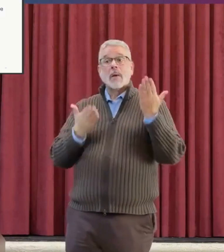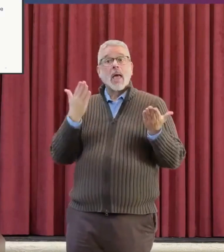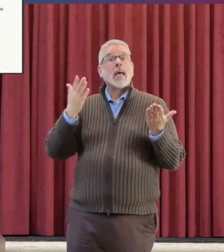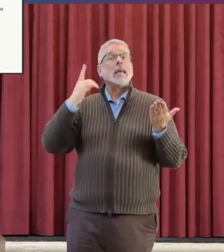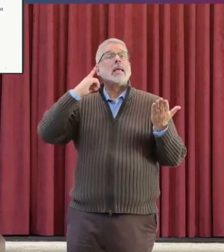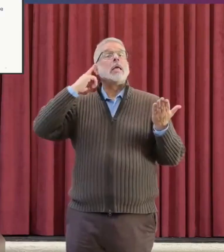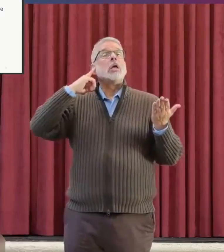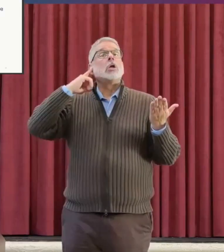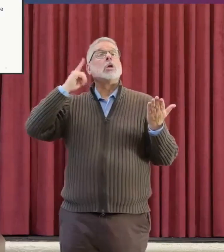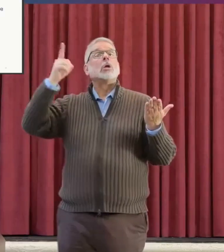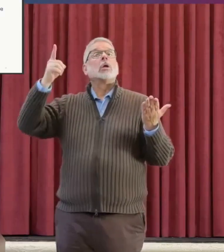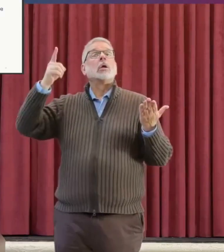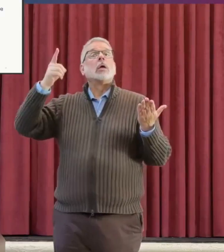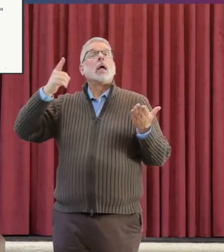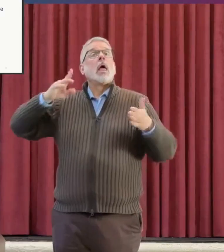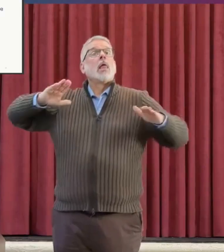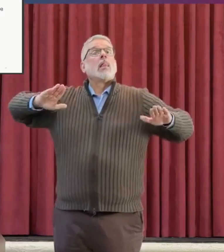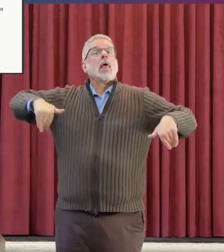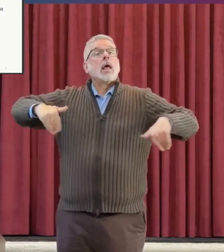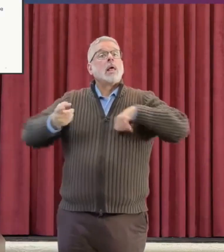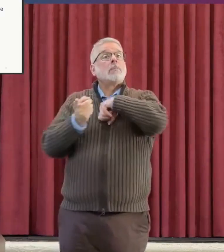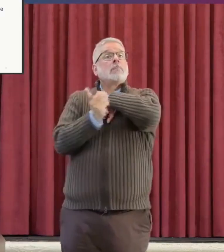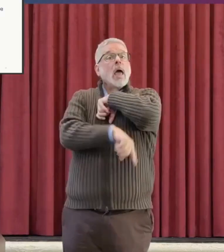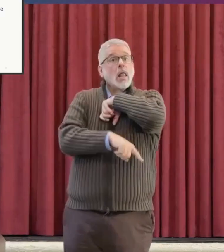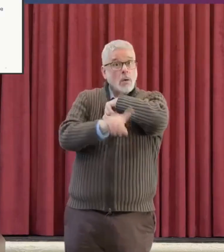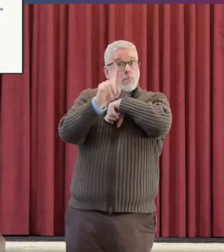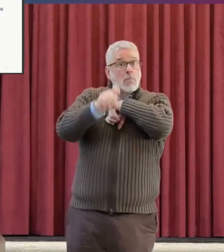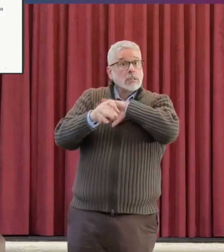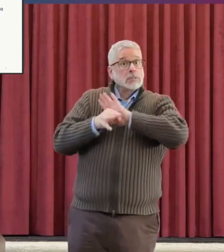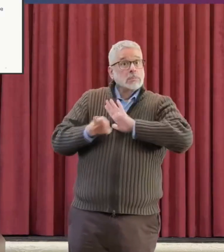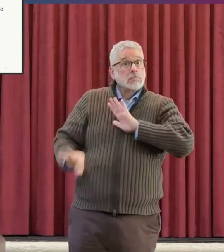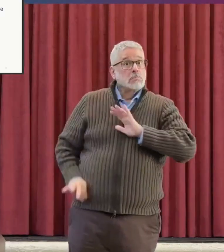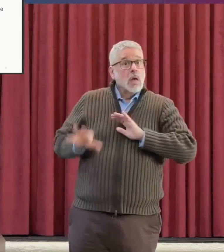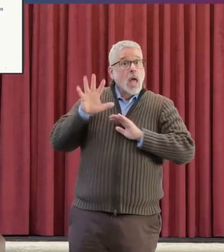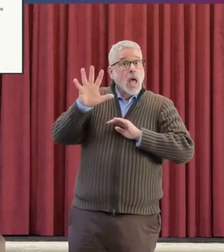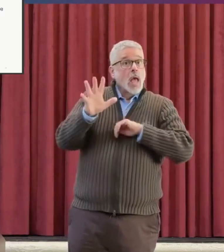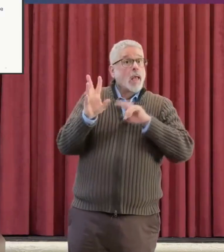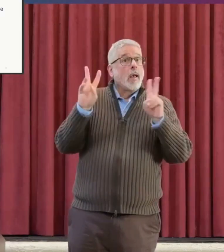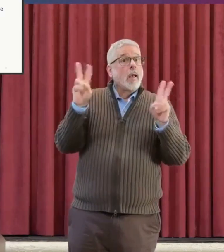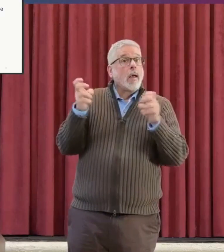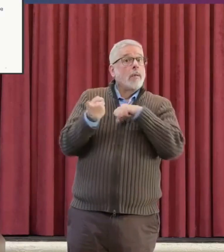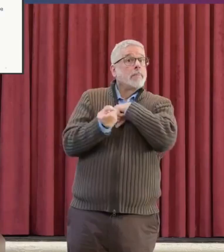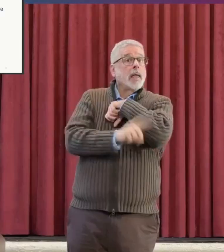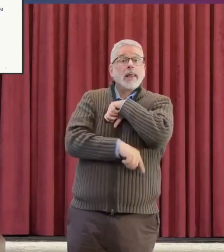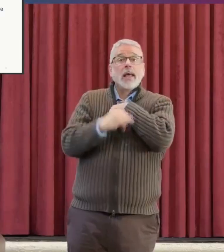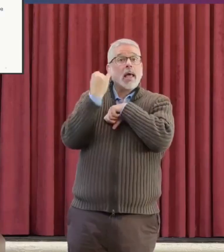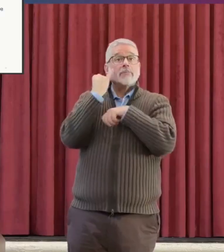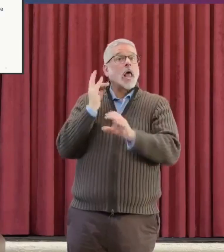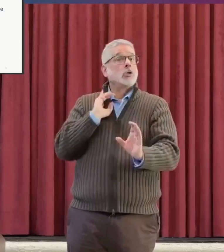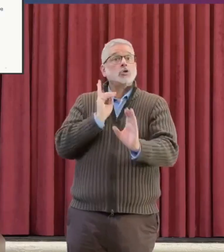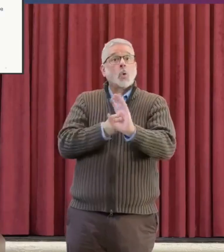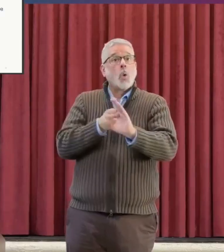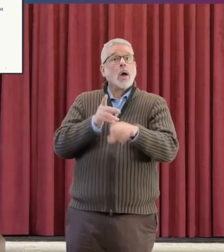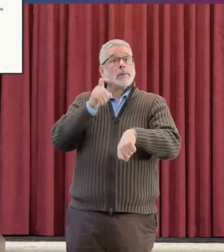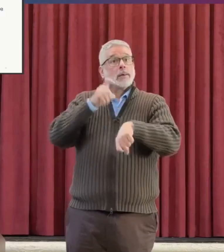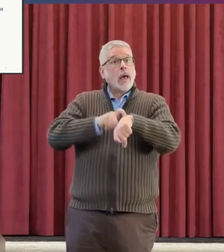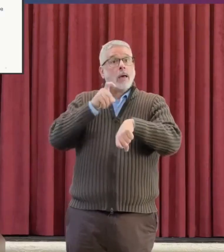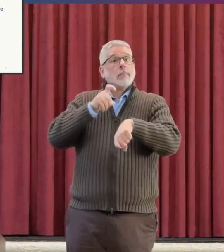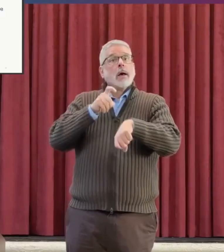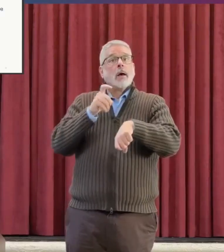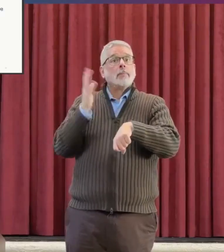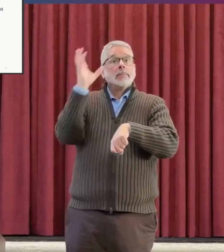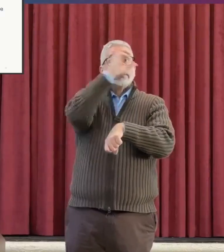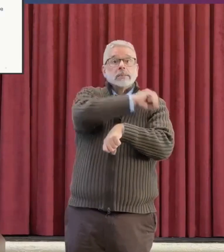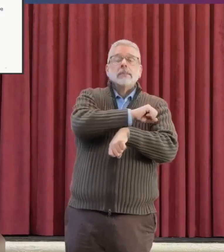hear about late enrollment penalty, like you must pay a penalty if you don't join Medicare at the right time.